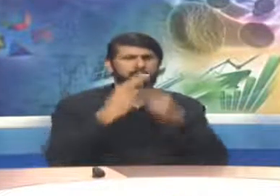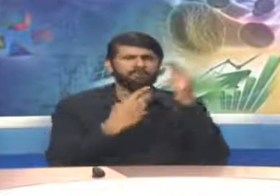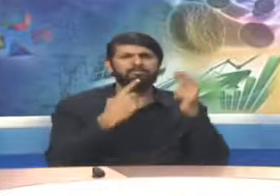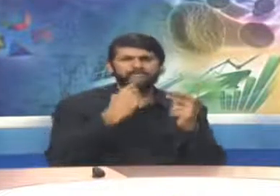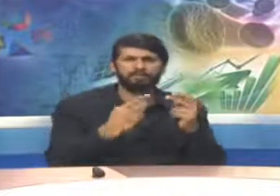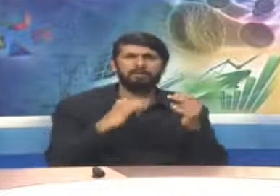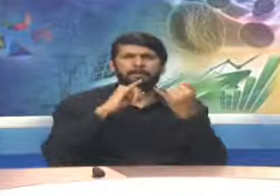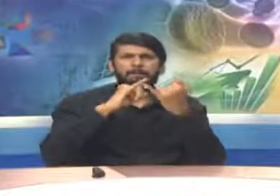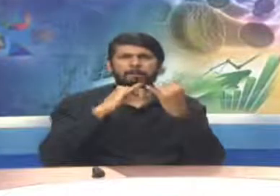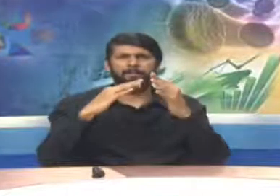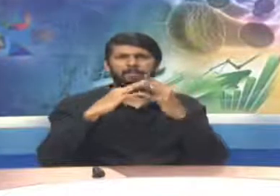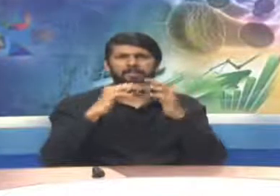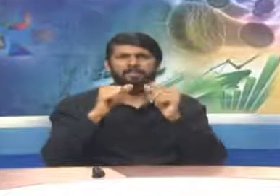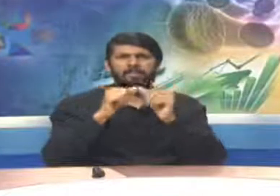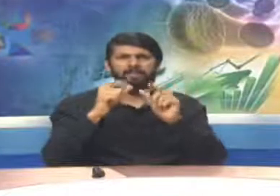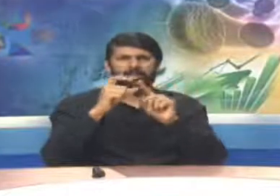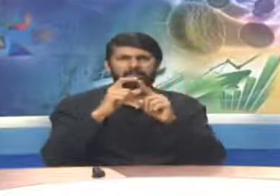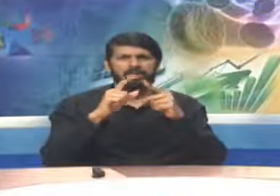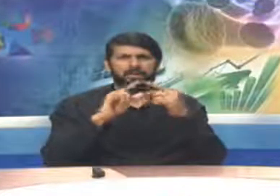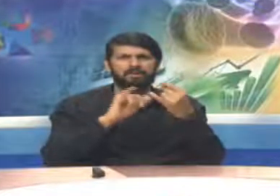His concept of